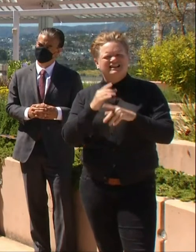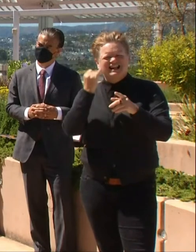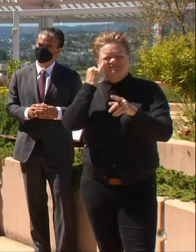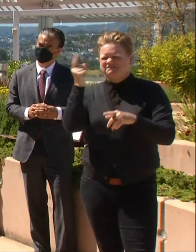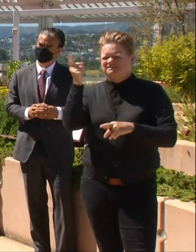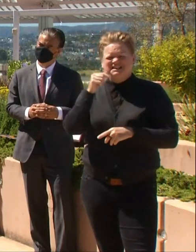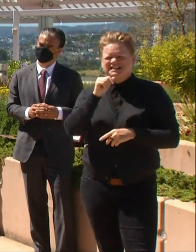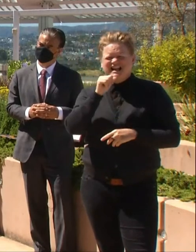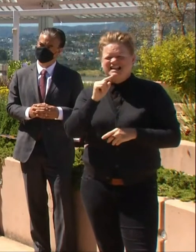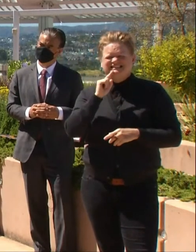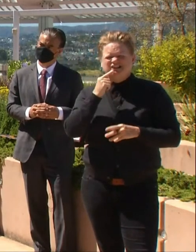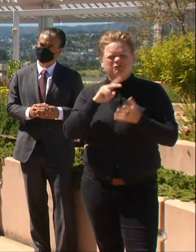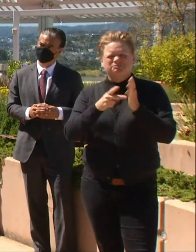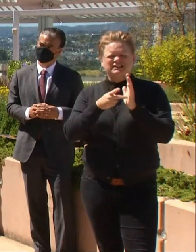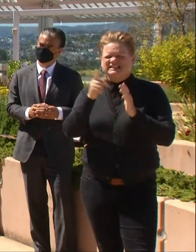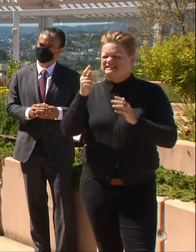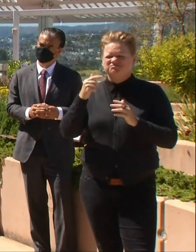not